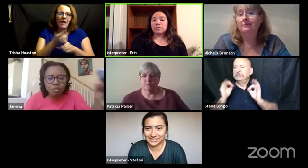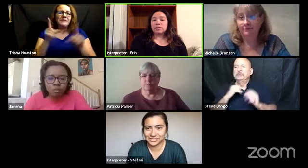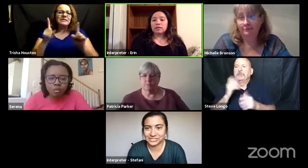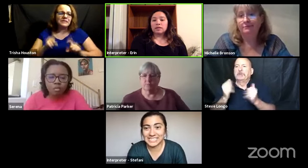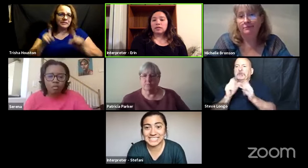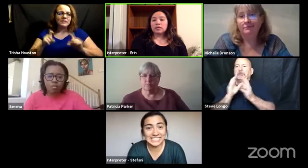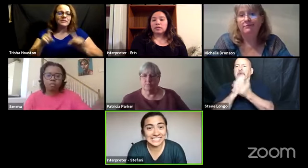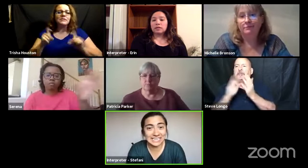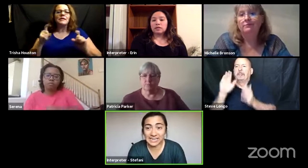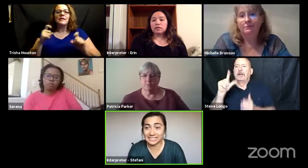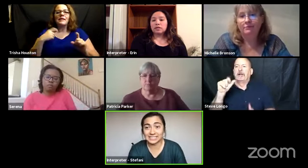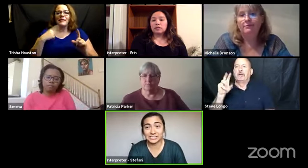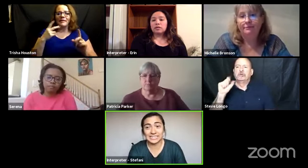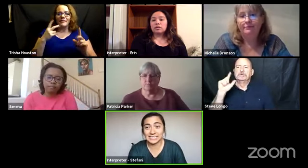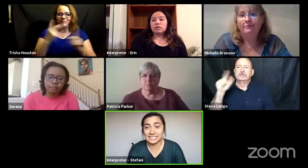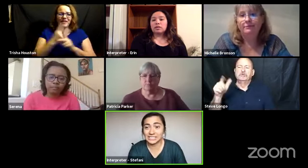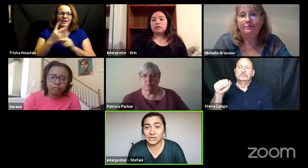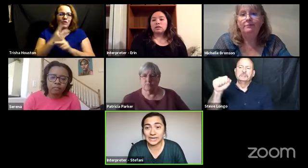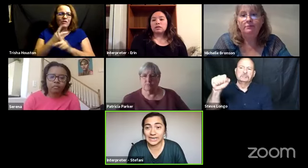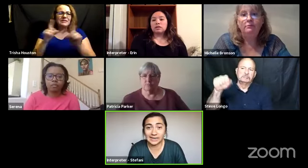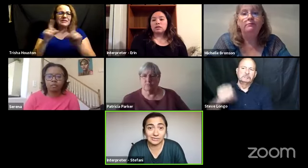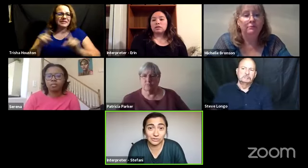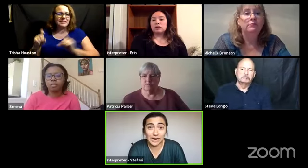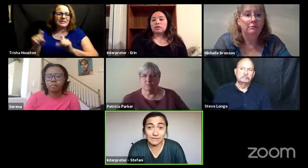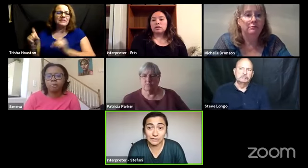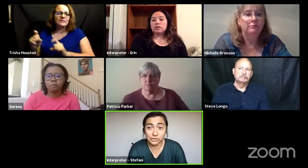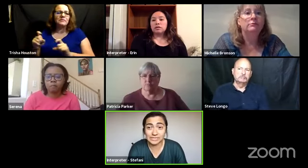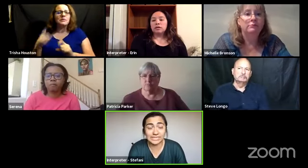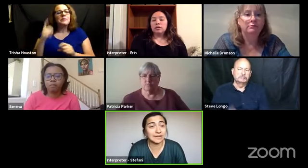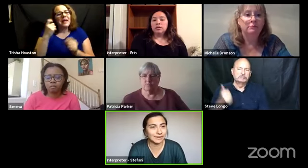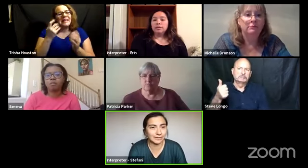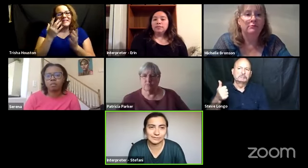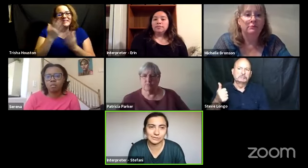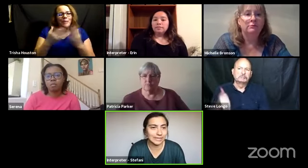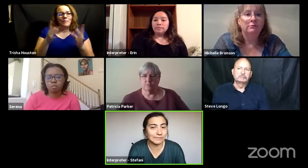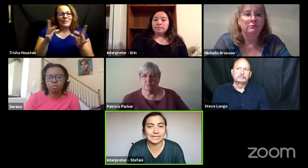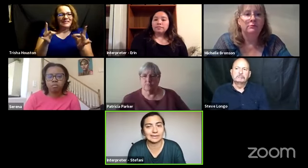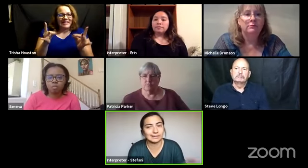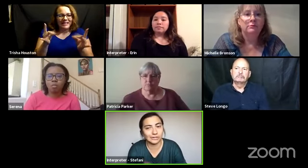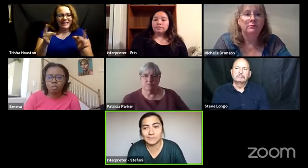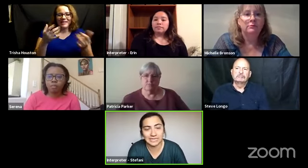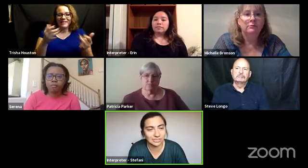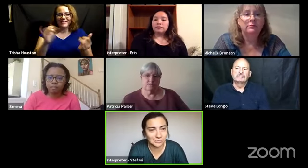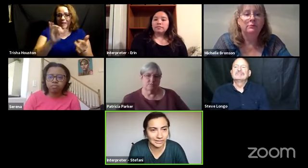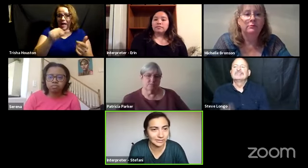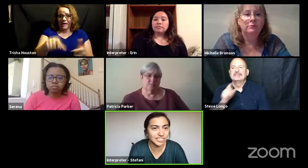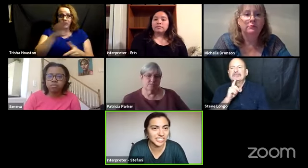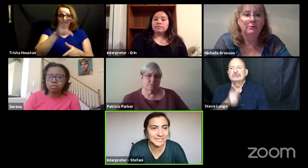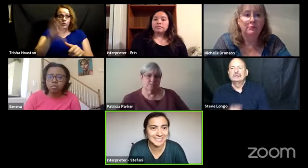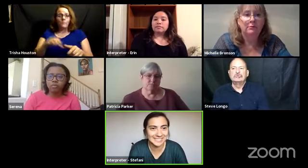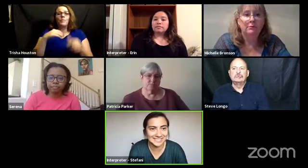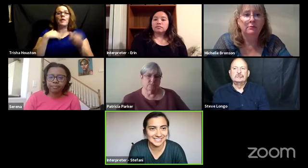Sure, and this is Steve. I think that's a great idea. Let's go ahead and try virtual and see how that goes, and we can make any accommodations later or adjustments.